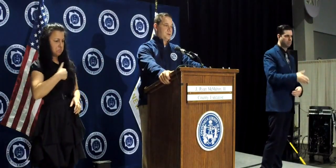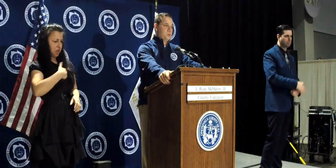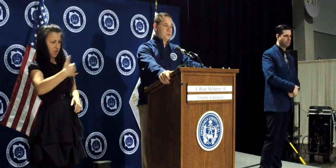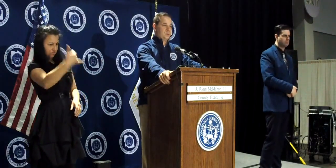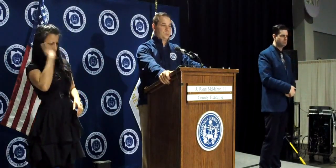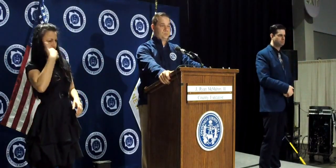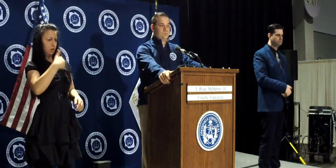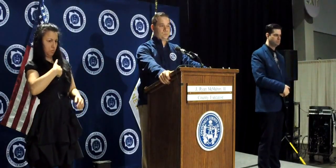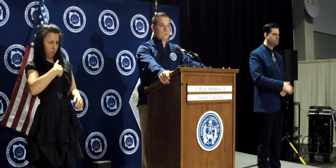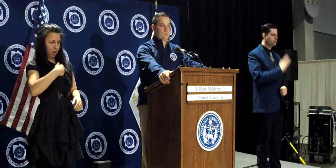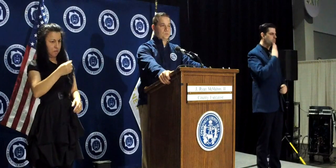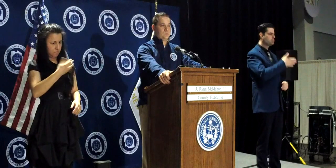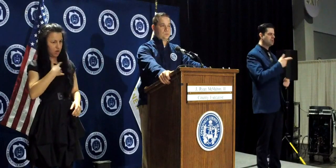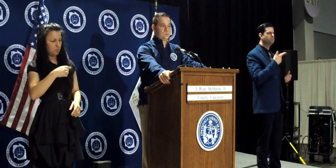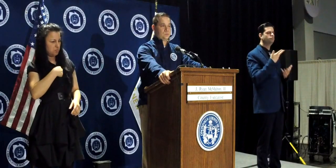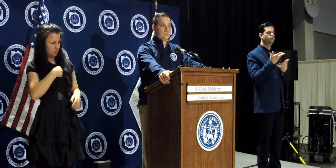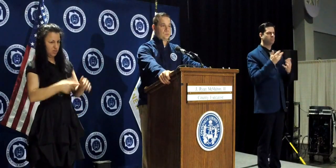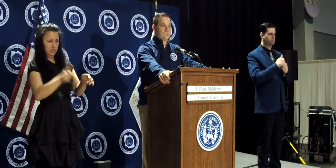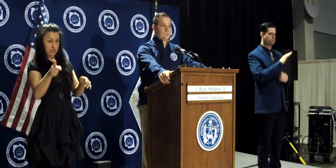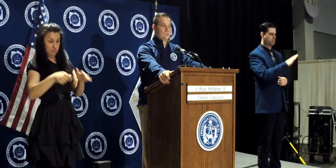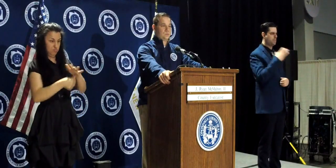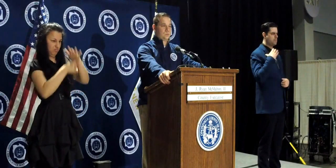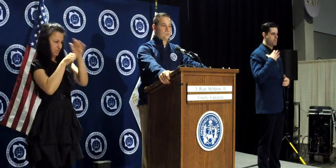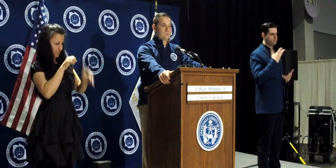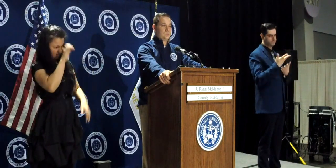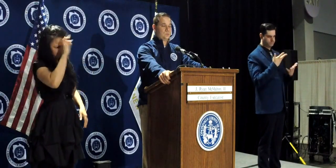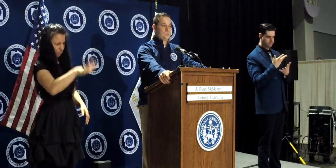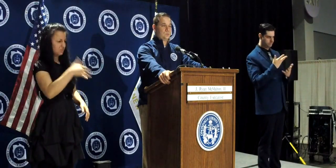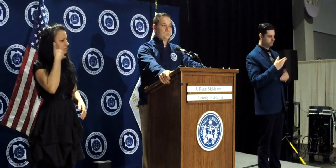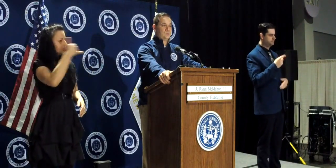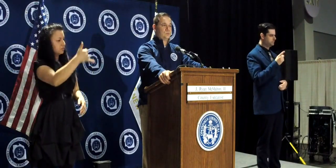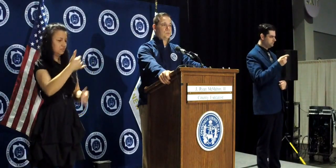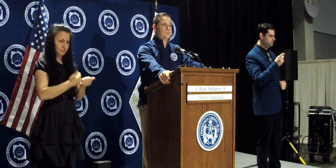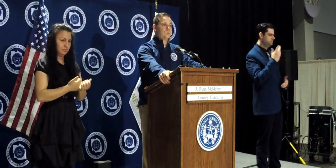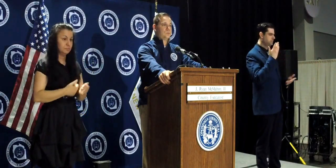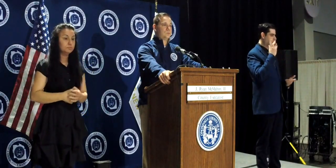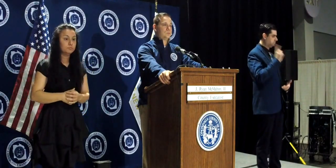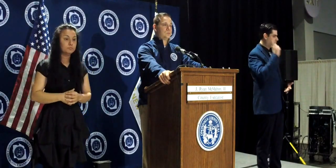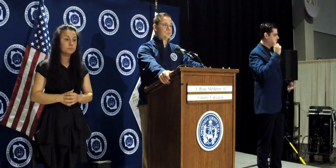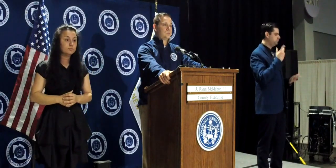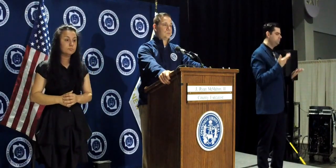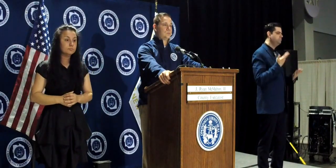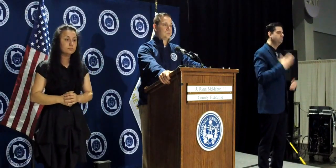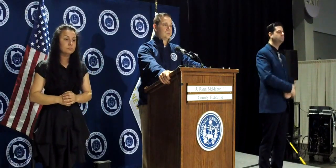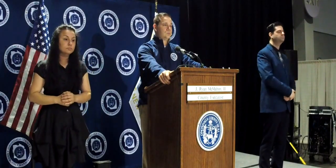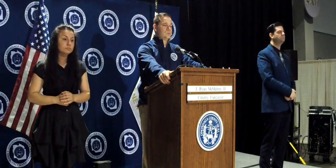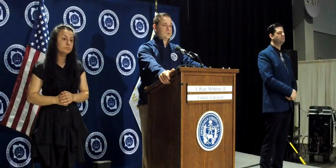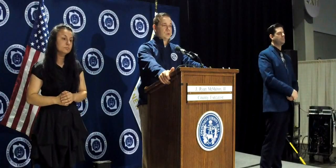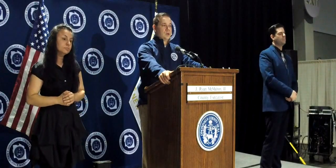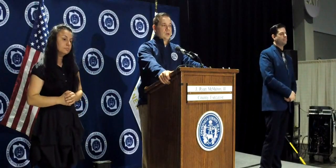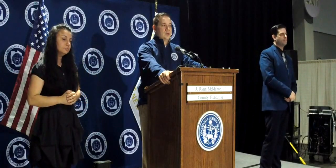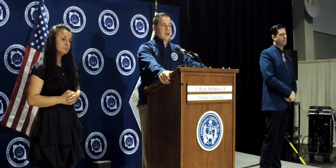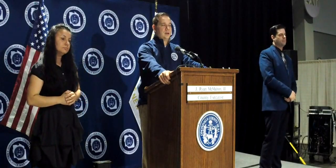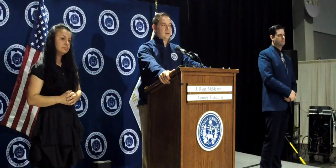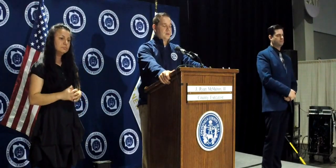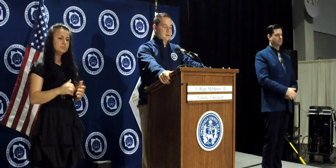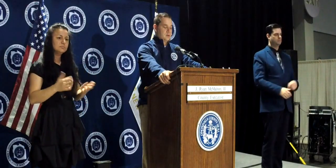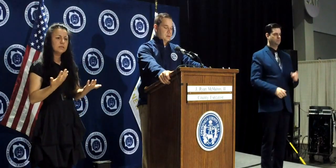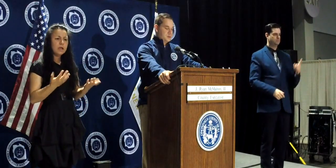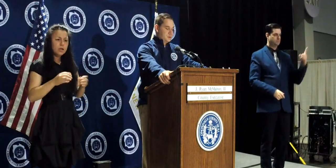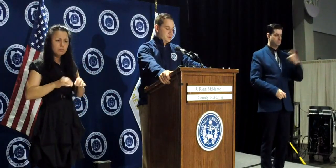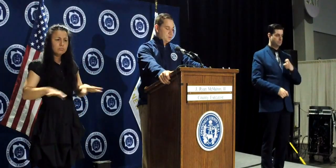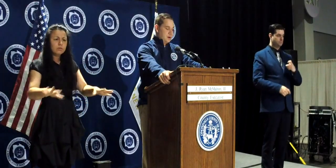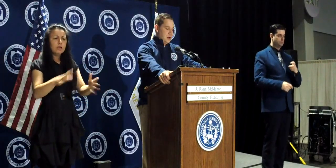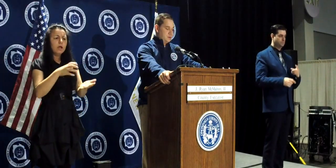there's no retribution. Is there a dominant trend to that? I mean, in terms of workplaces, home parties, what sort of? Yeah,